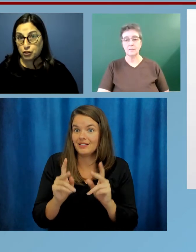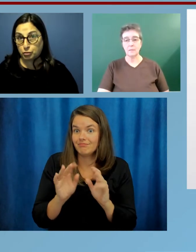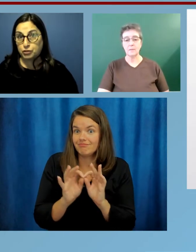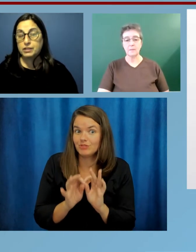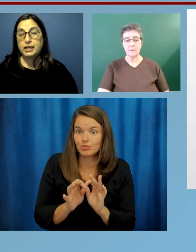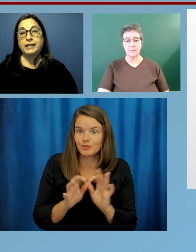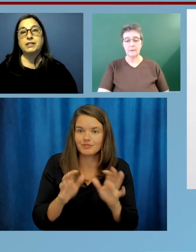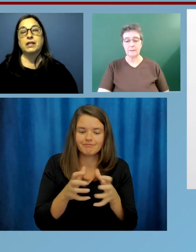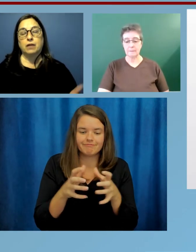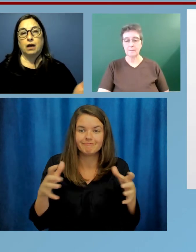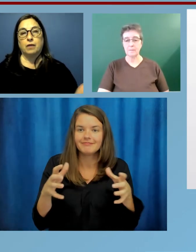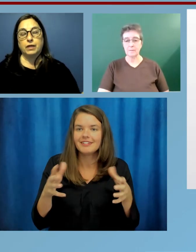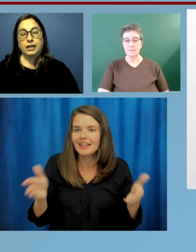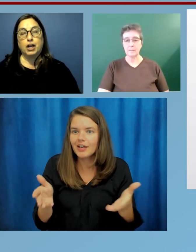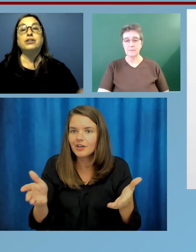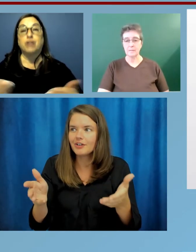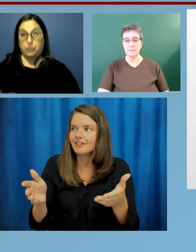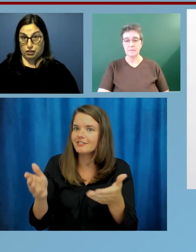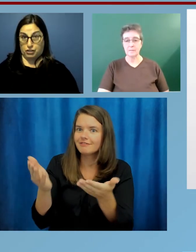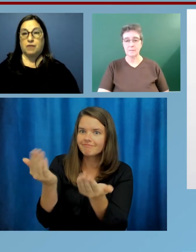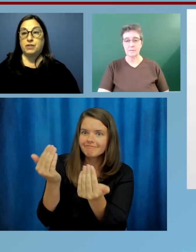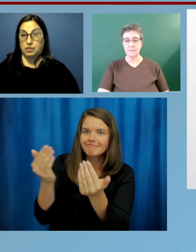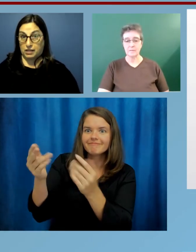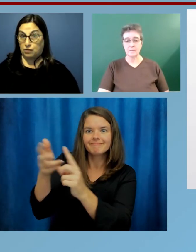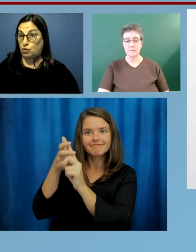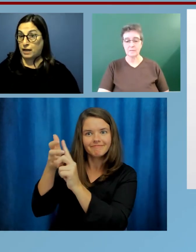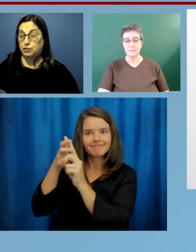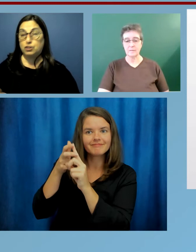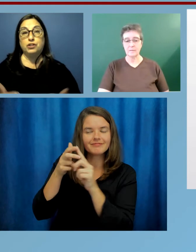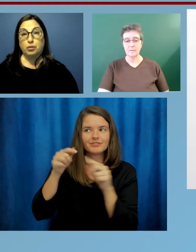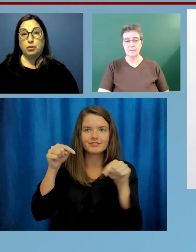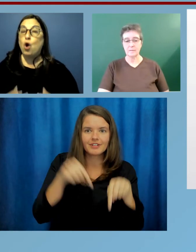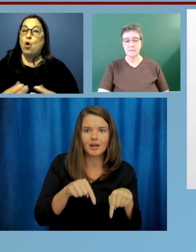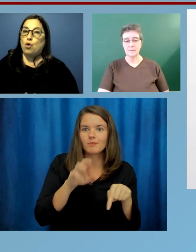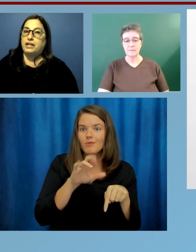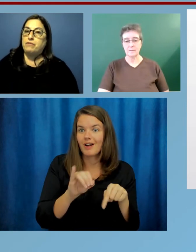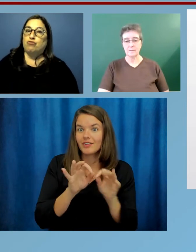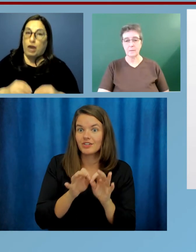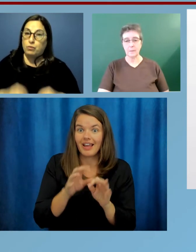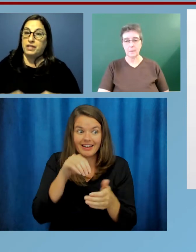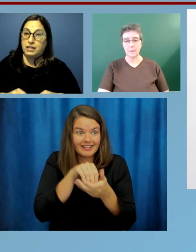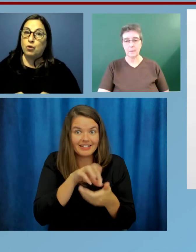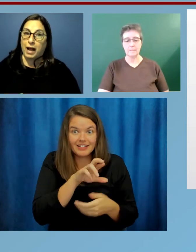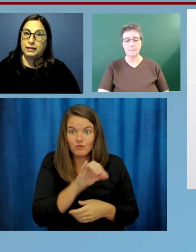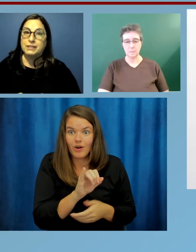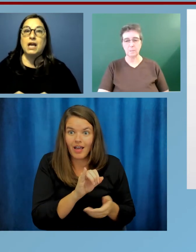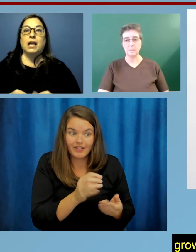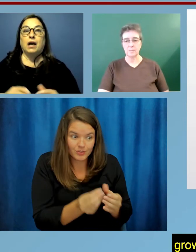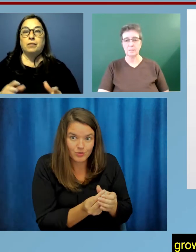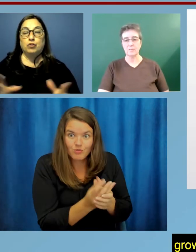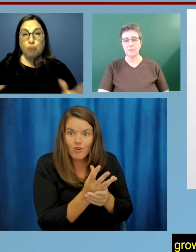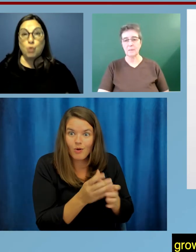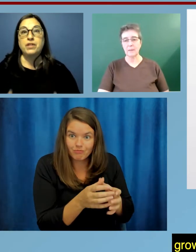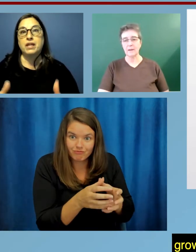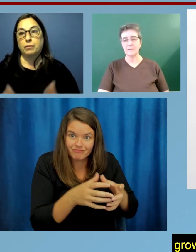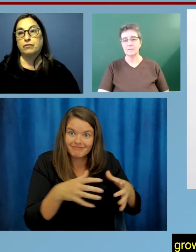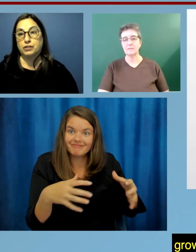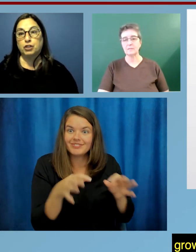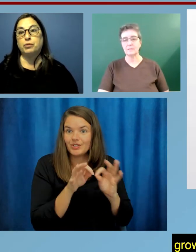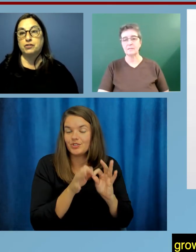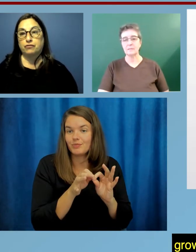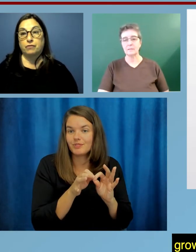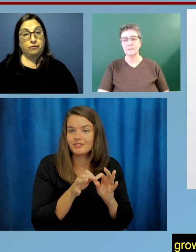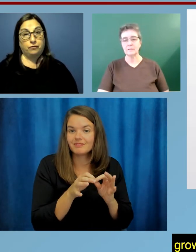amount of interpreters, and encourage others to come to the state of Rhode Island to interpret, or even right within Rhode Island, grow the number